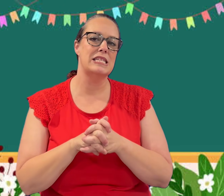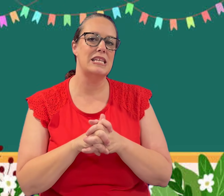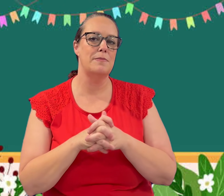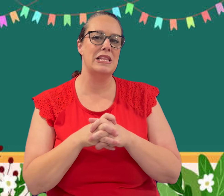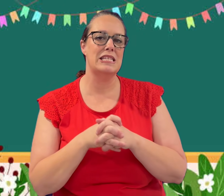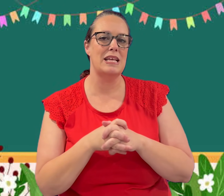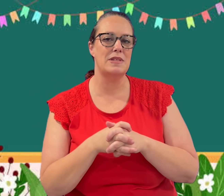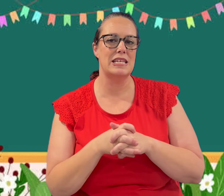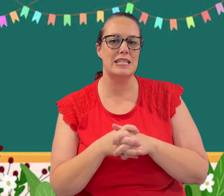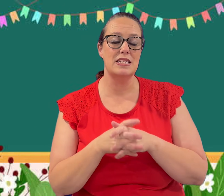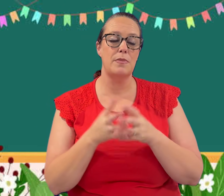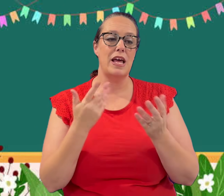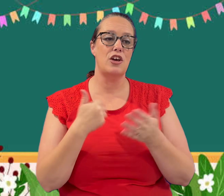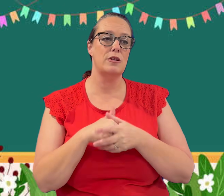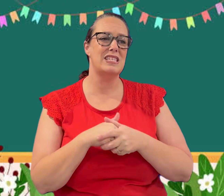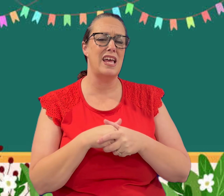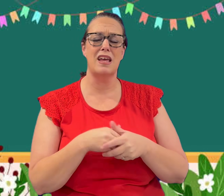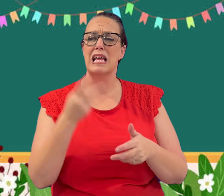them in the same sentence, but I could say,